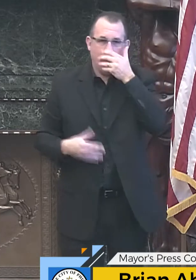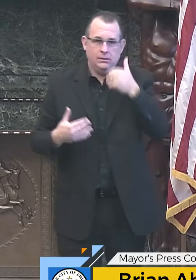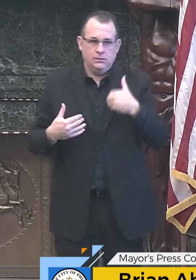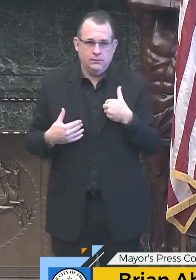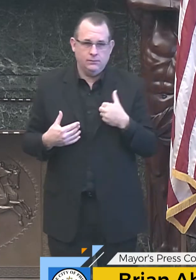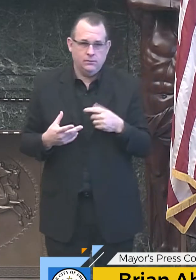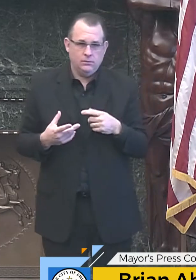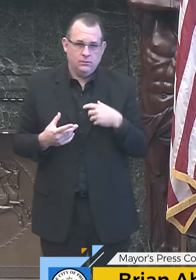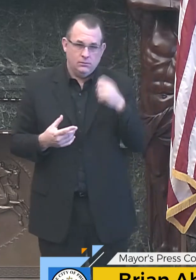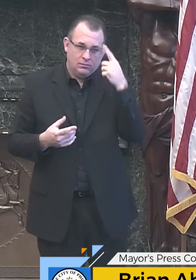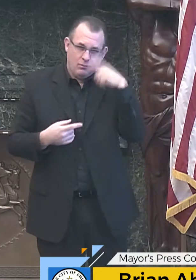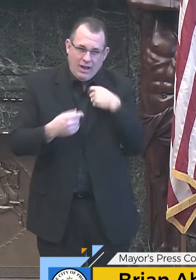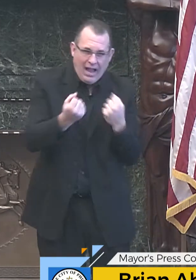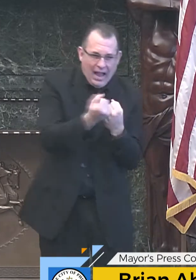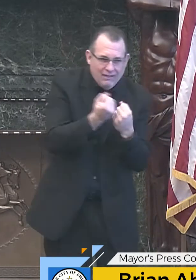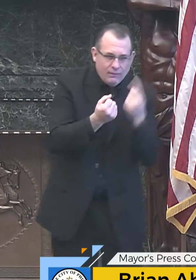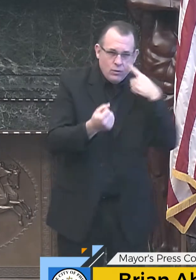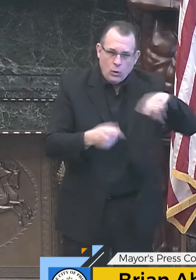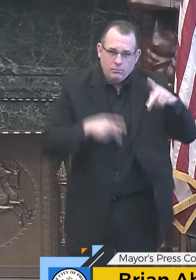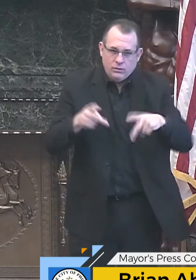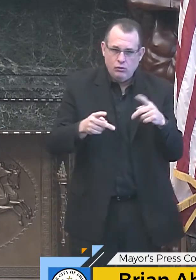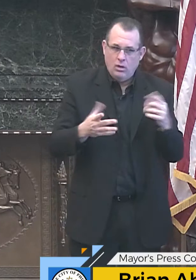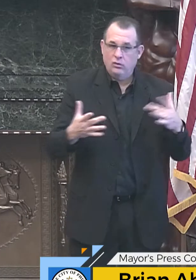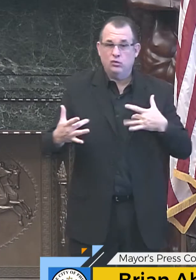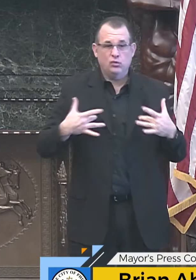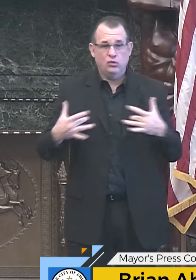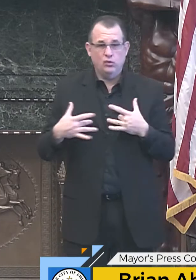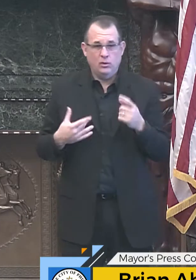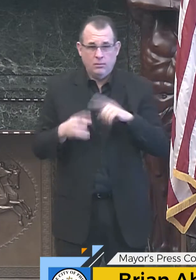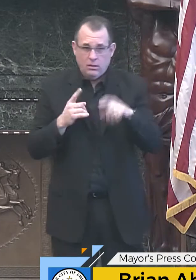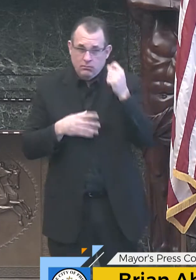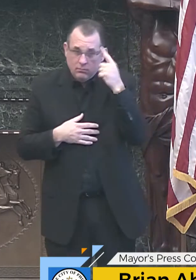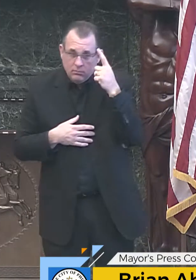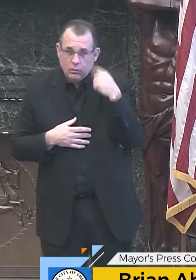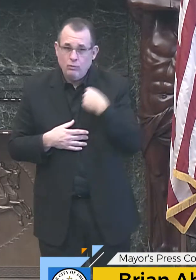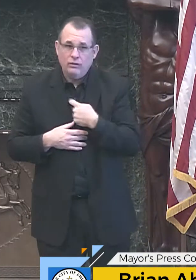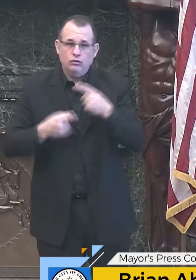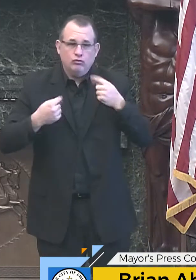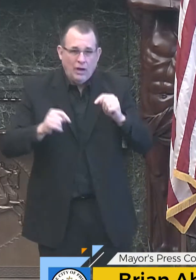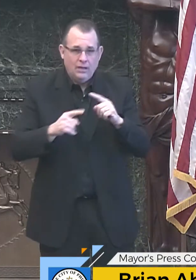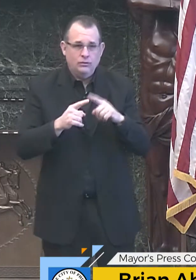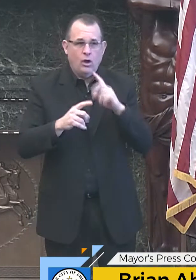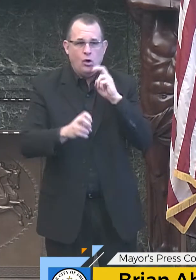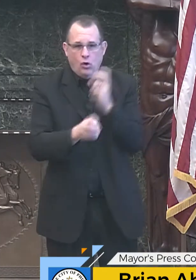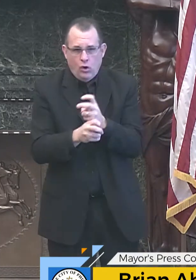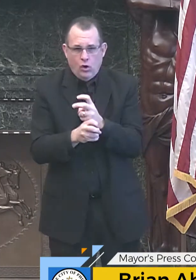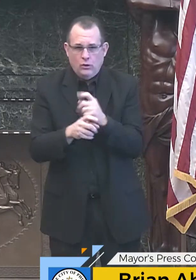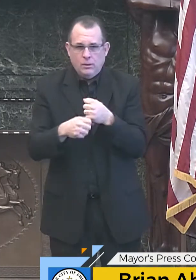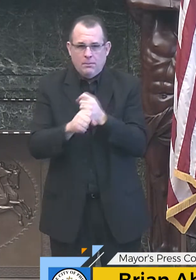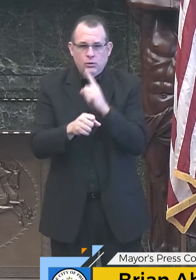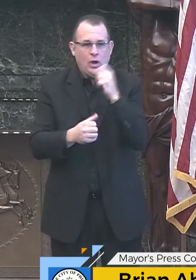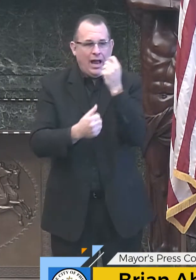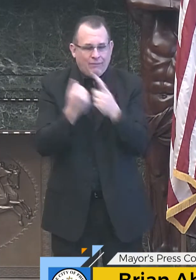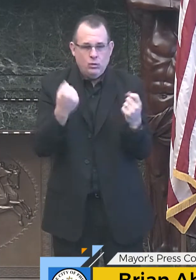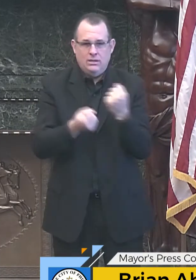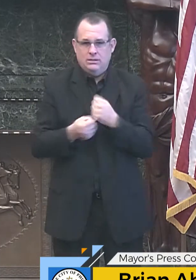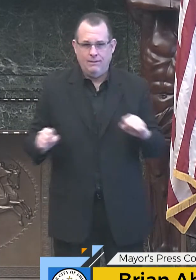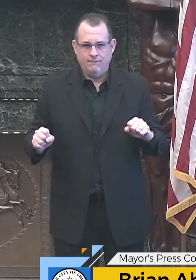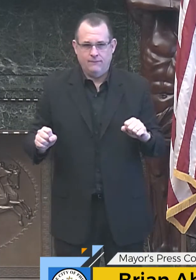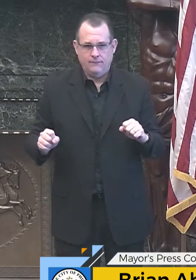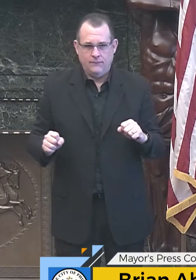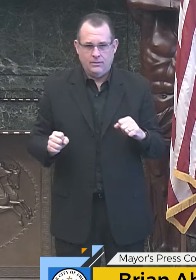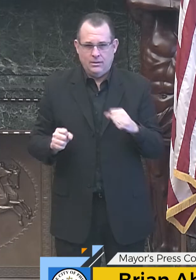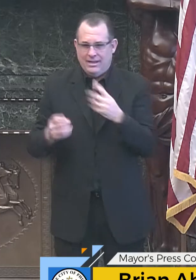housed in congregate settings are worried, but the fact is we are going to great lengths to keep everyone safe, participants and staff